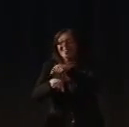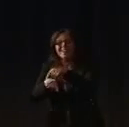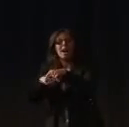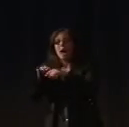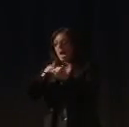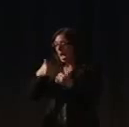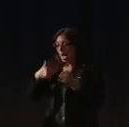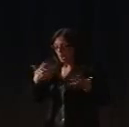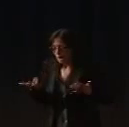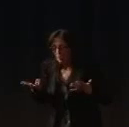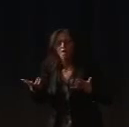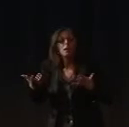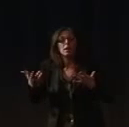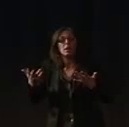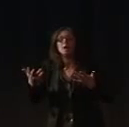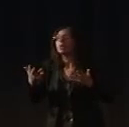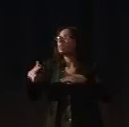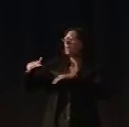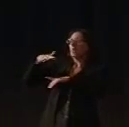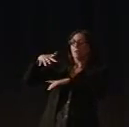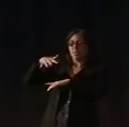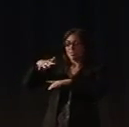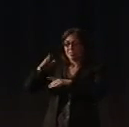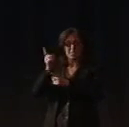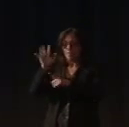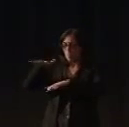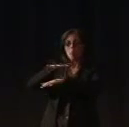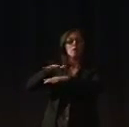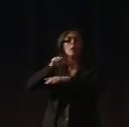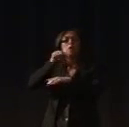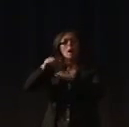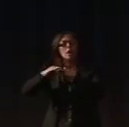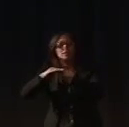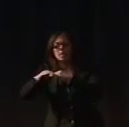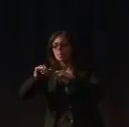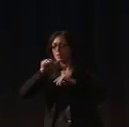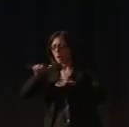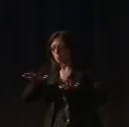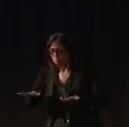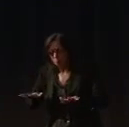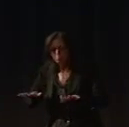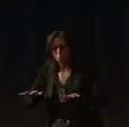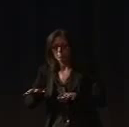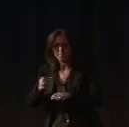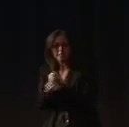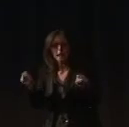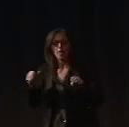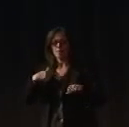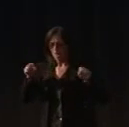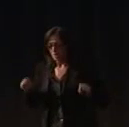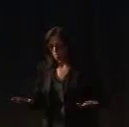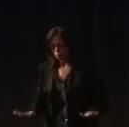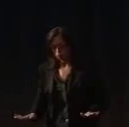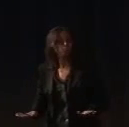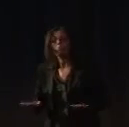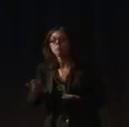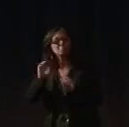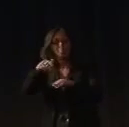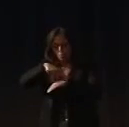of being standing on a stable place. And that's, of course, a very powerful way of rendering